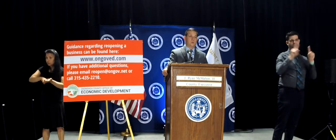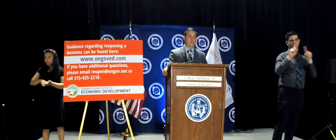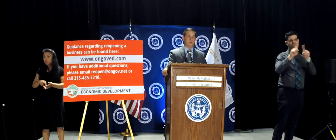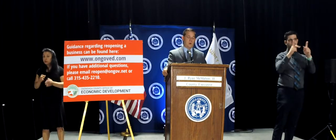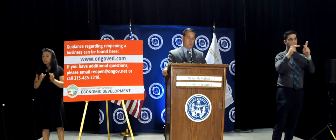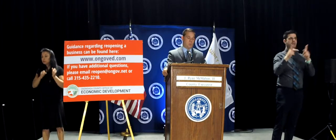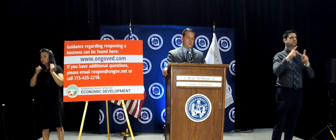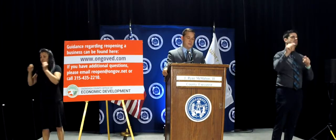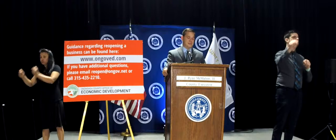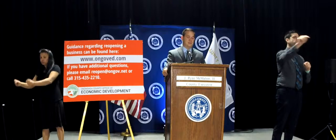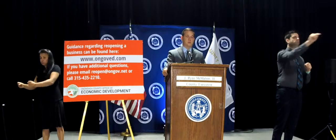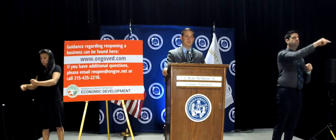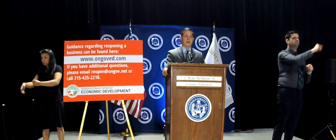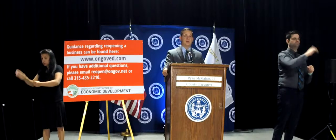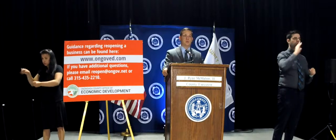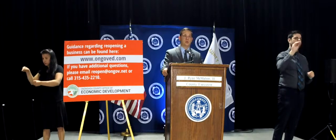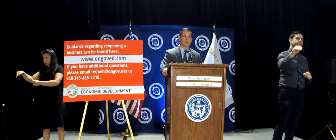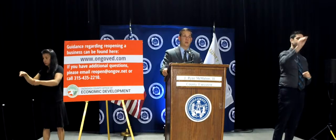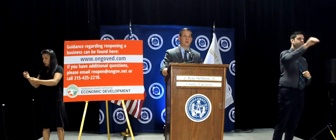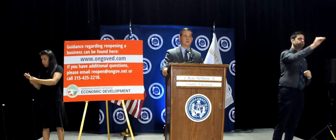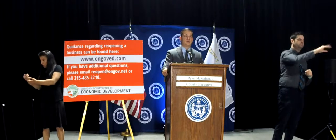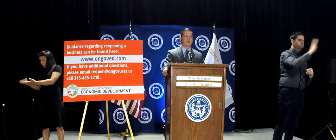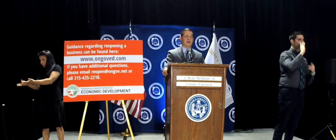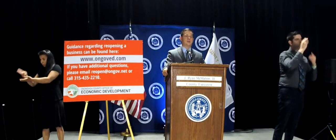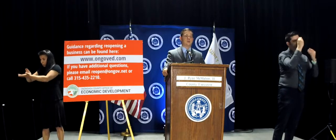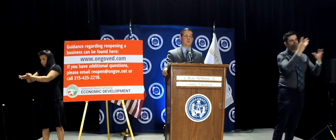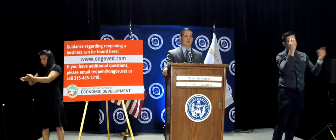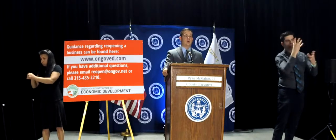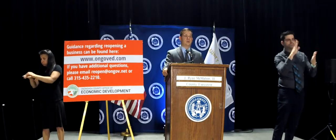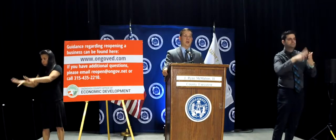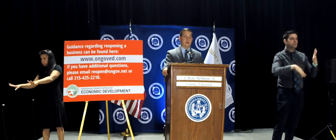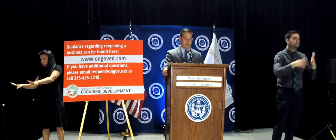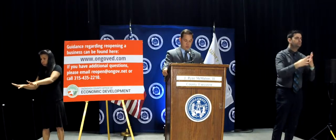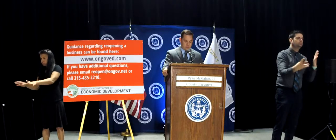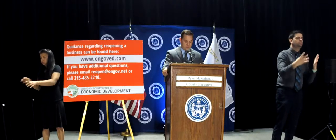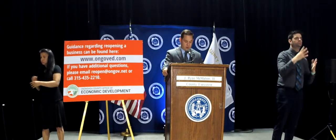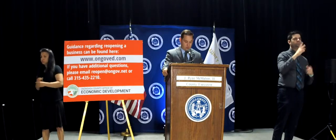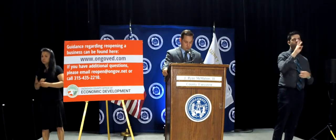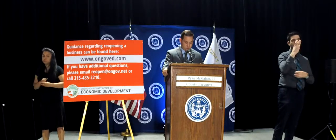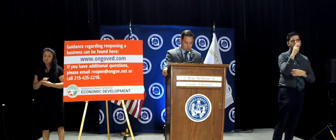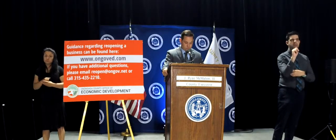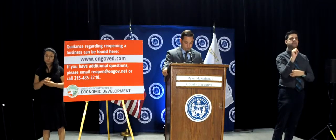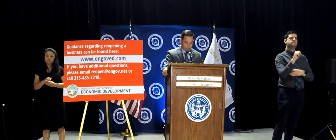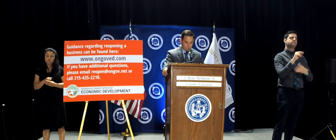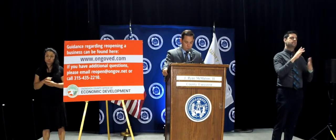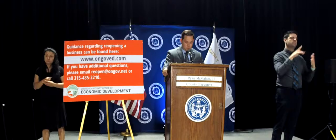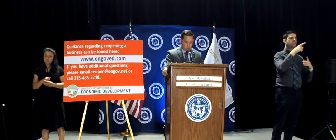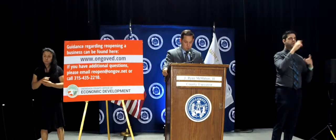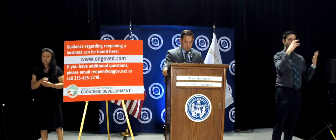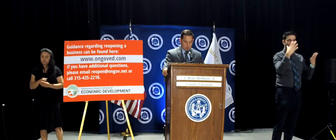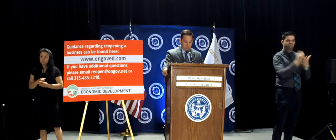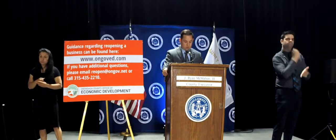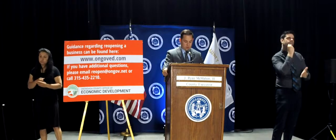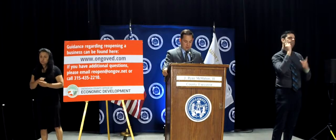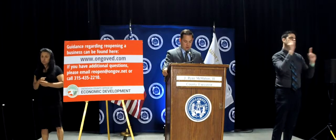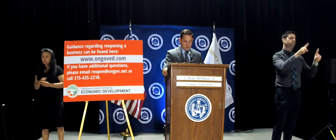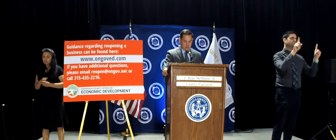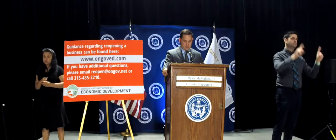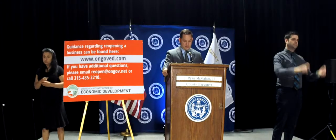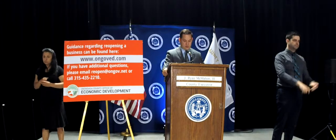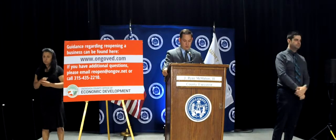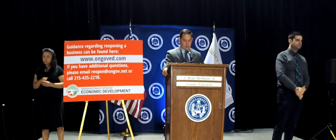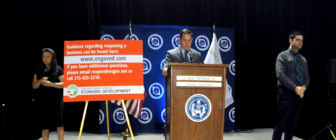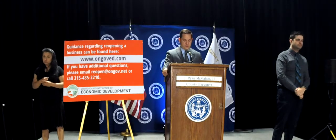we will do robust testing within that community to try to track and trace the virus. Looking at